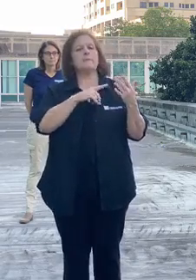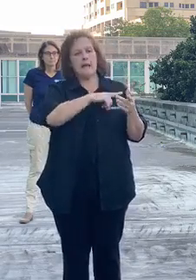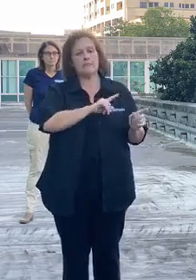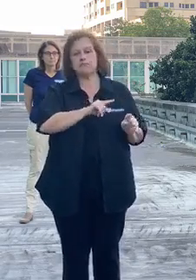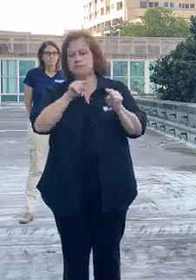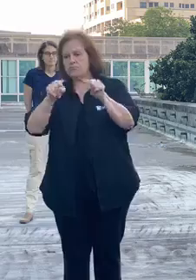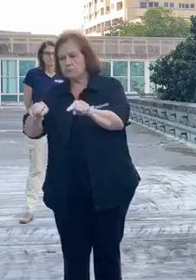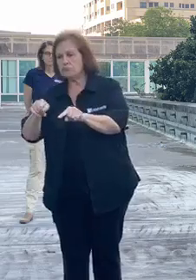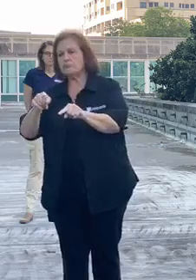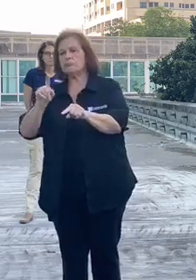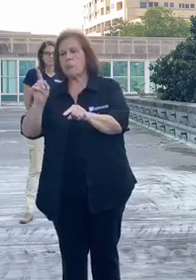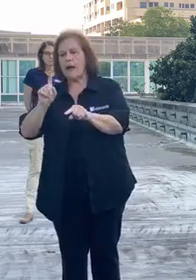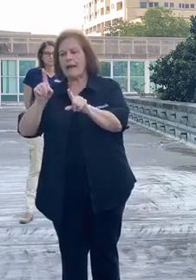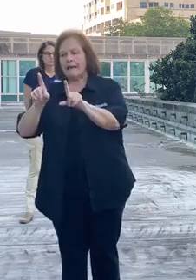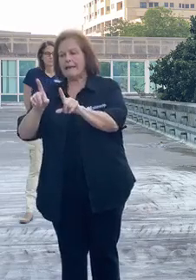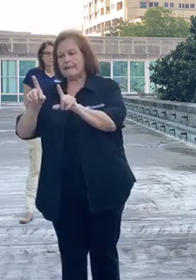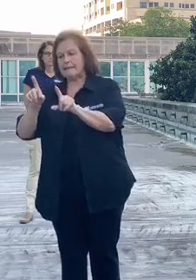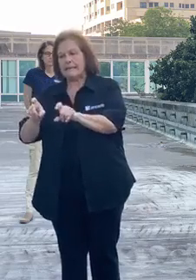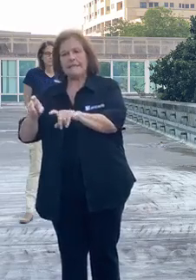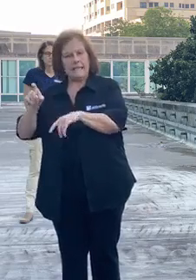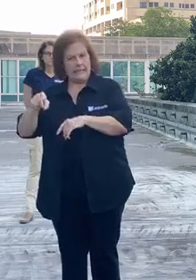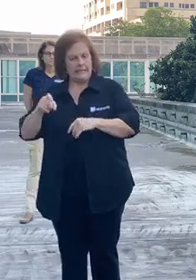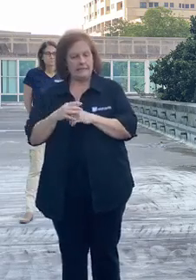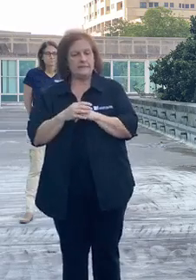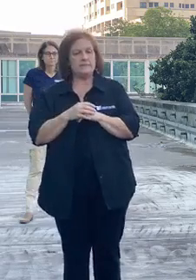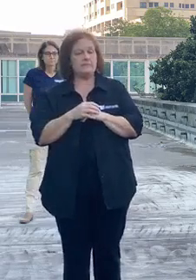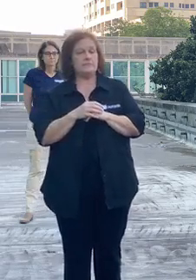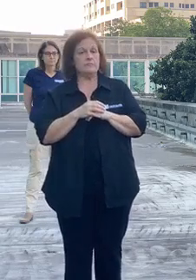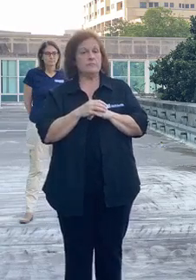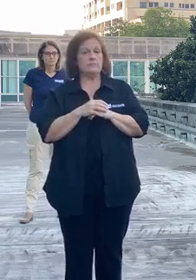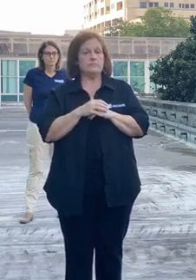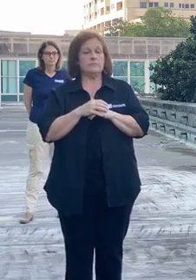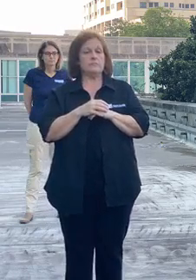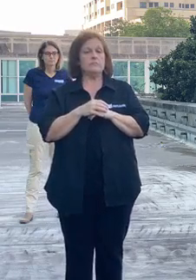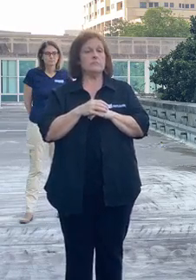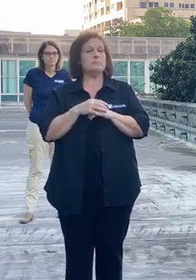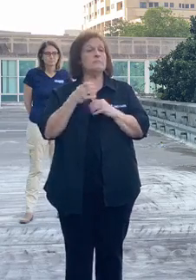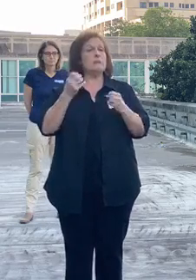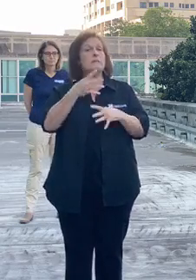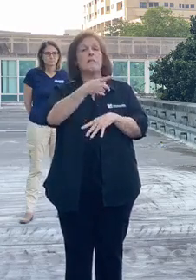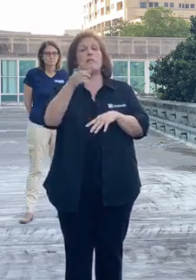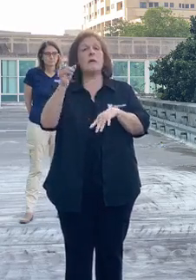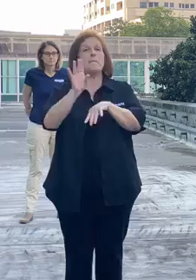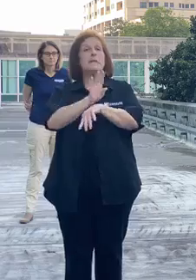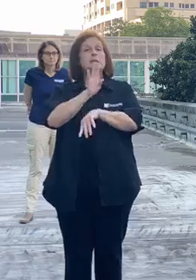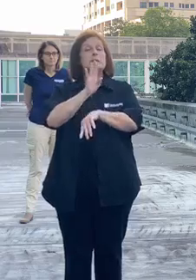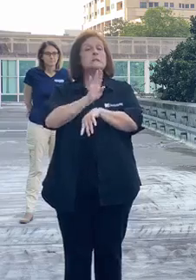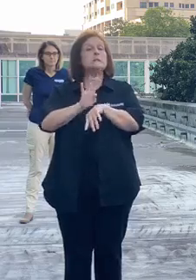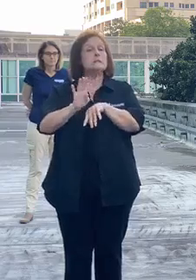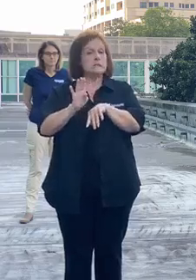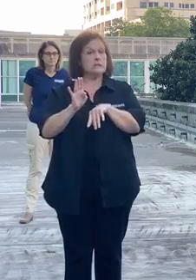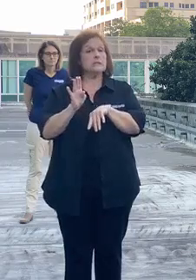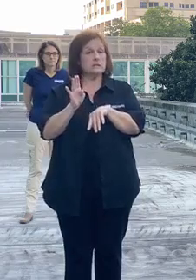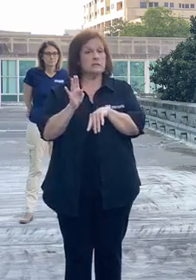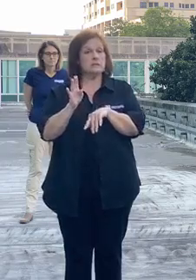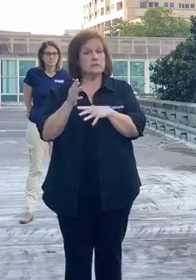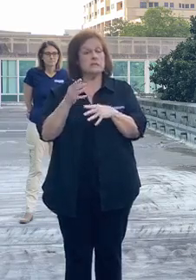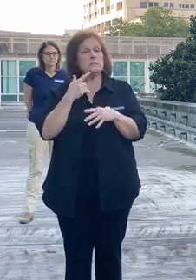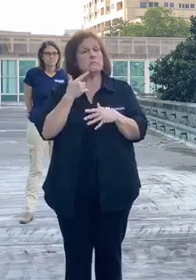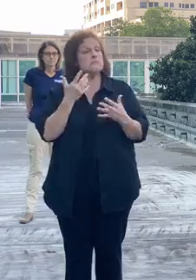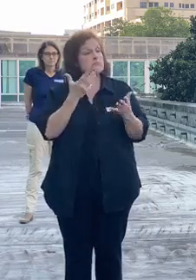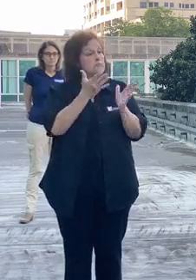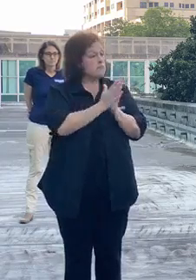need. During the last few weeks, we've heard from many businesses asking to be allowed to